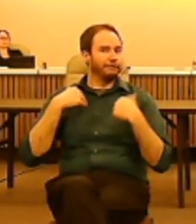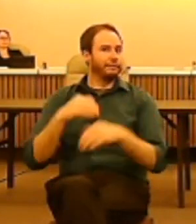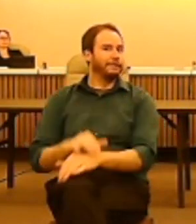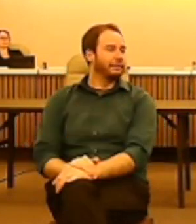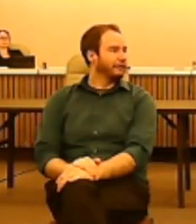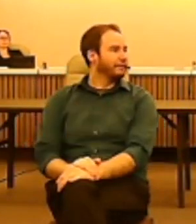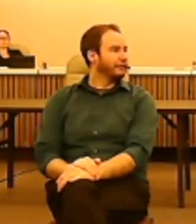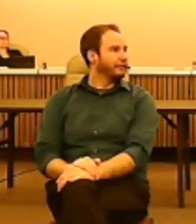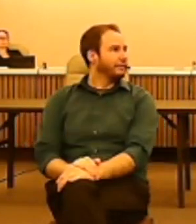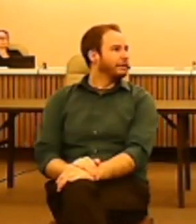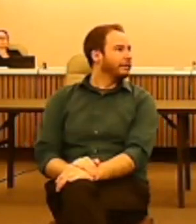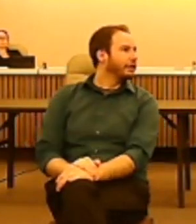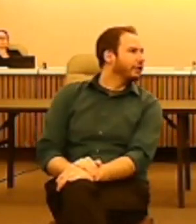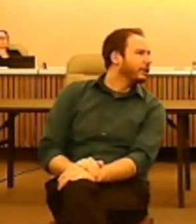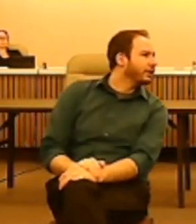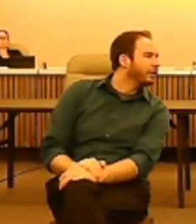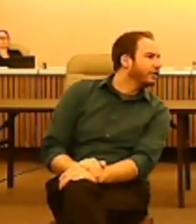Peter, you are up first.